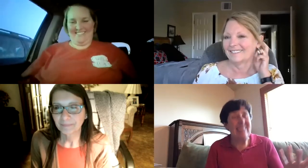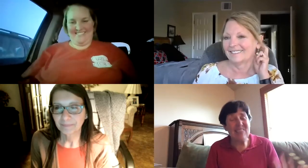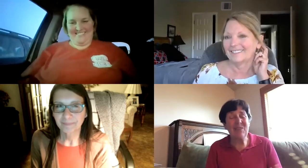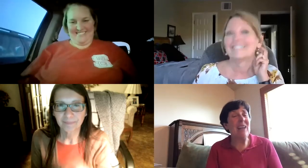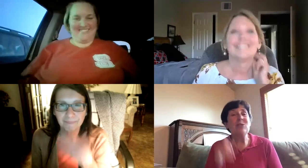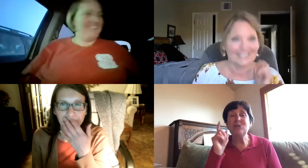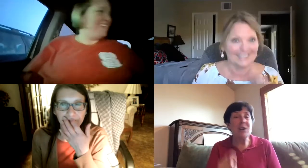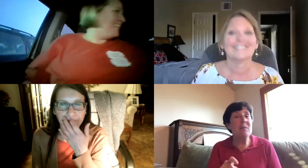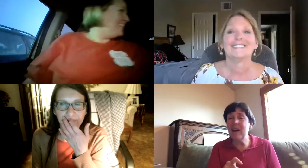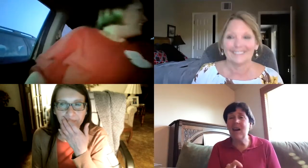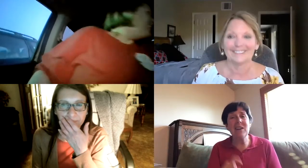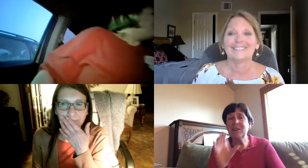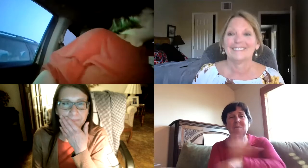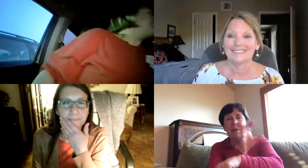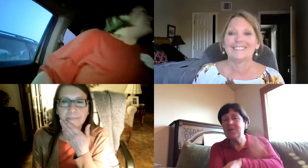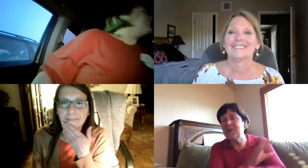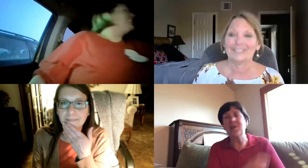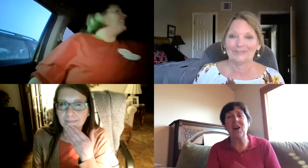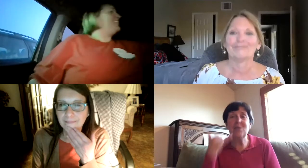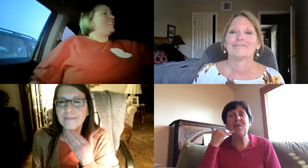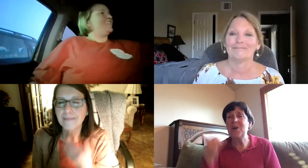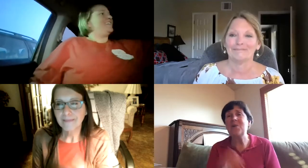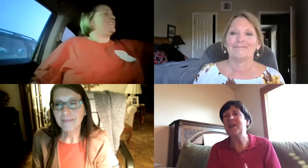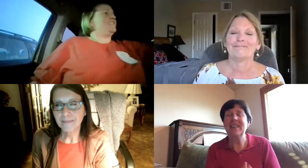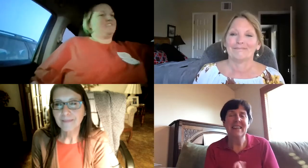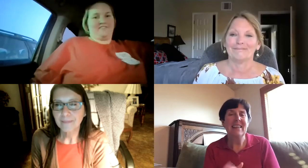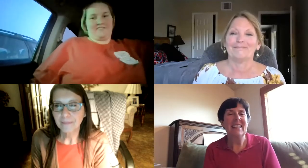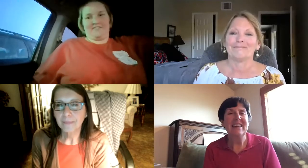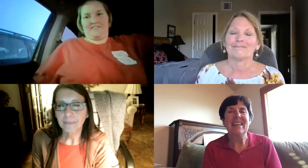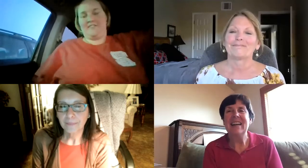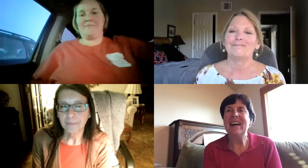Yes, that's right. You shouldn't have been on your computer, on your phone.